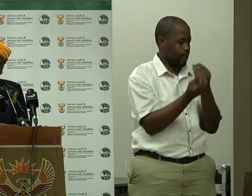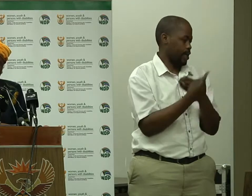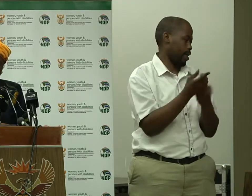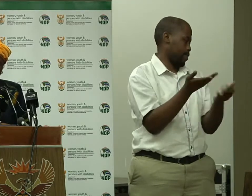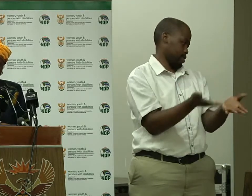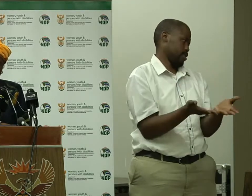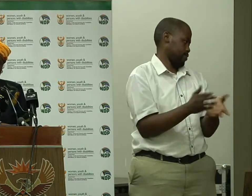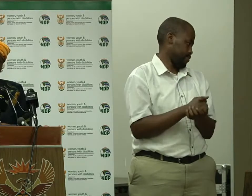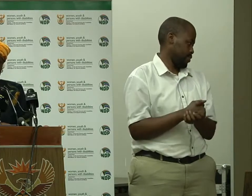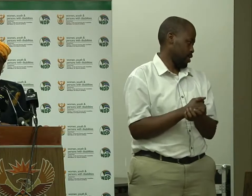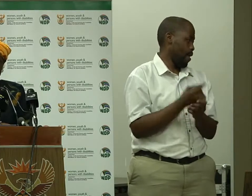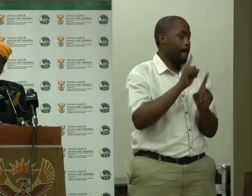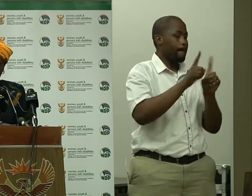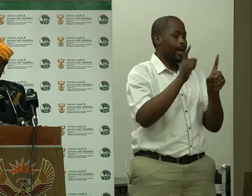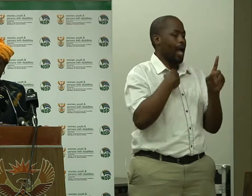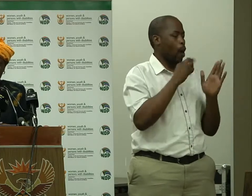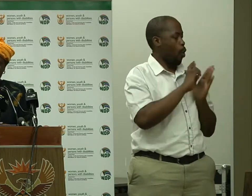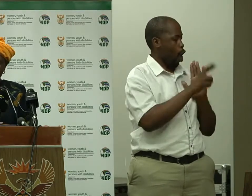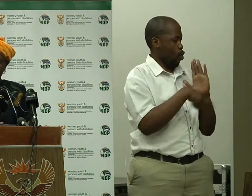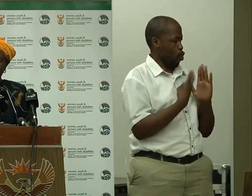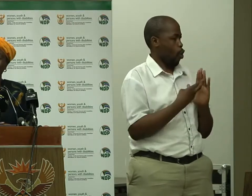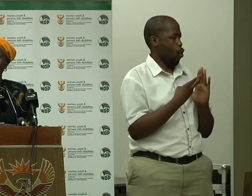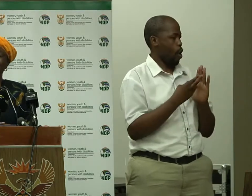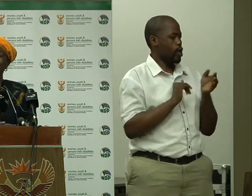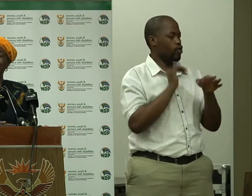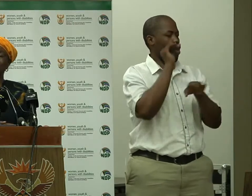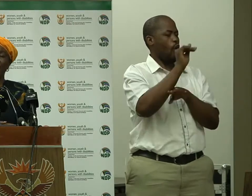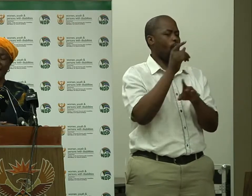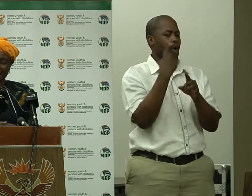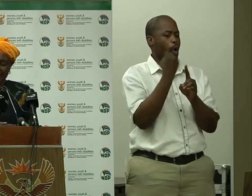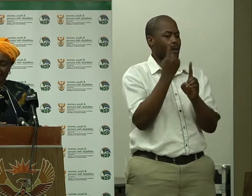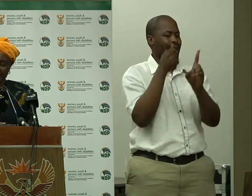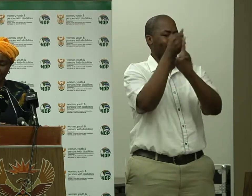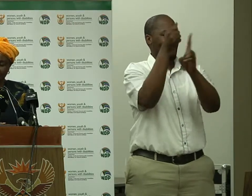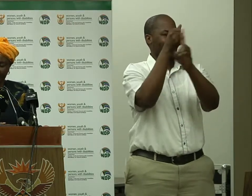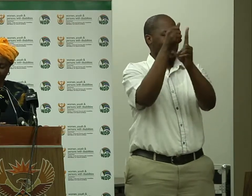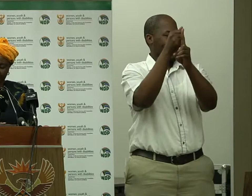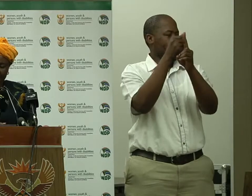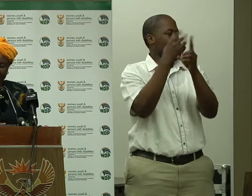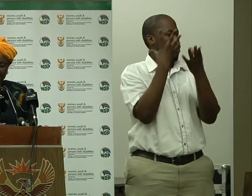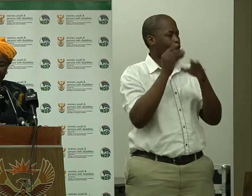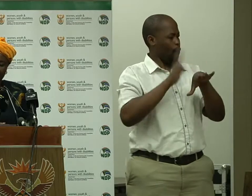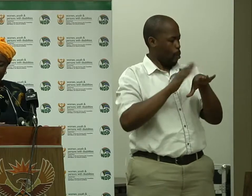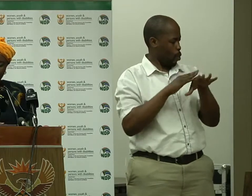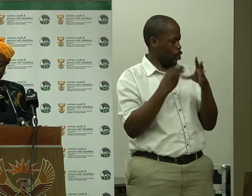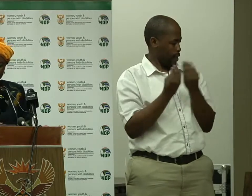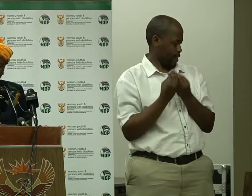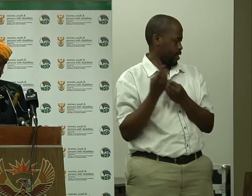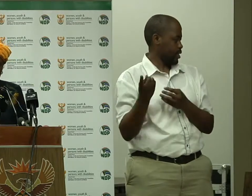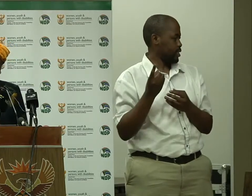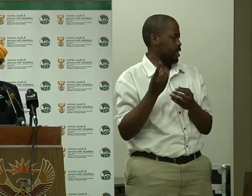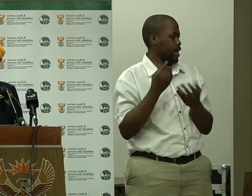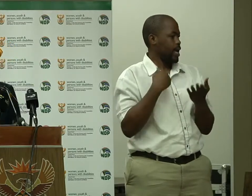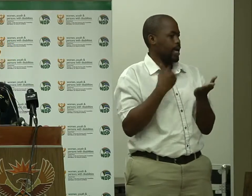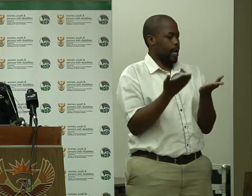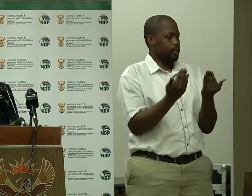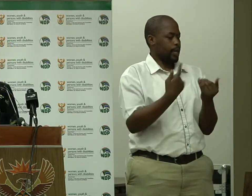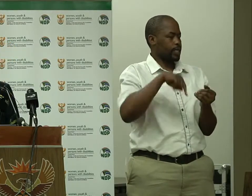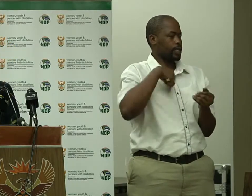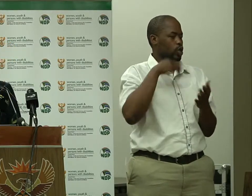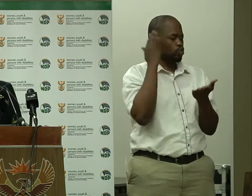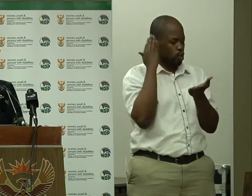role goes beyond advocating for change. It requires us to regulate, to ensure that persons